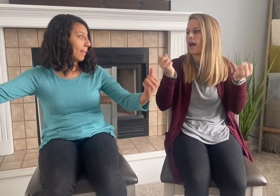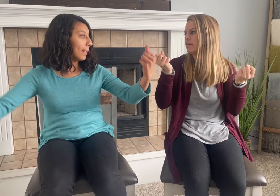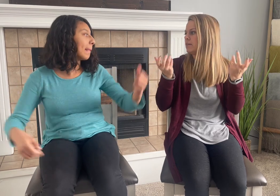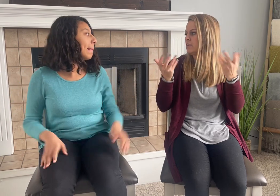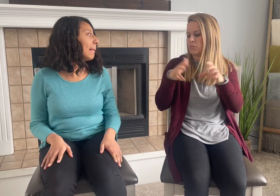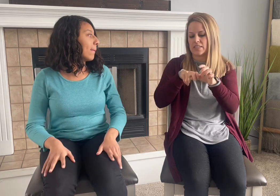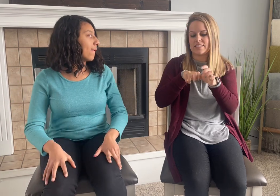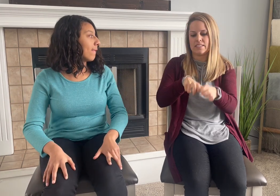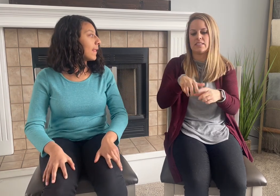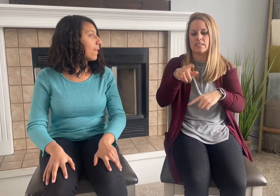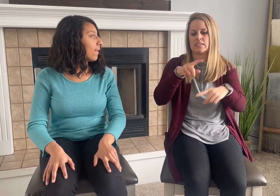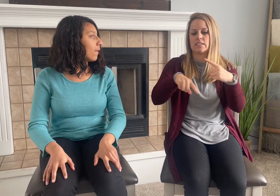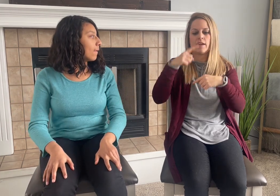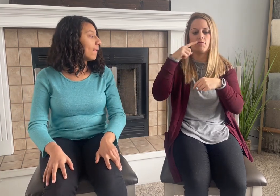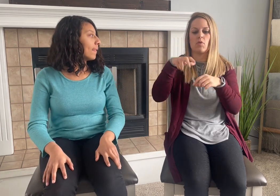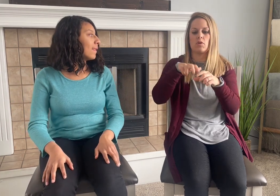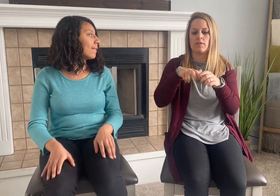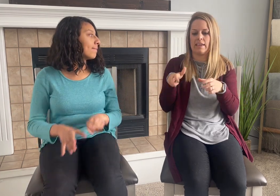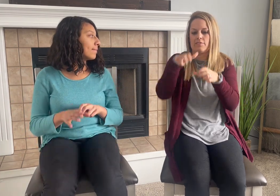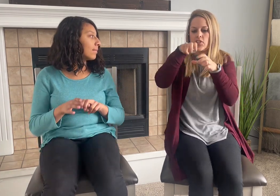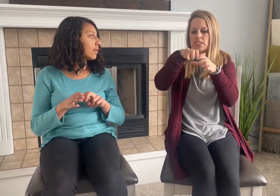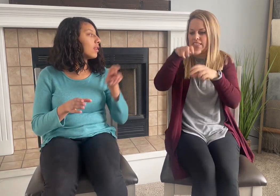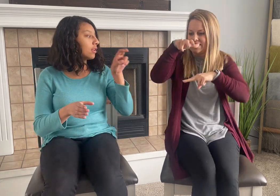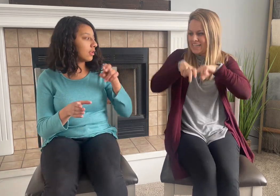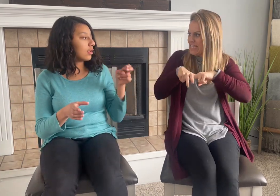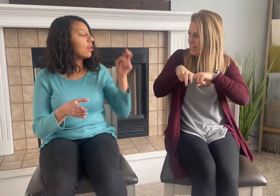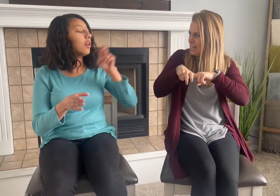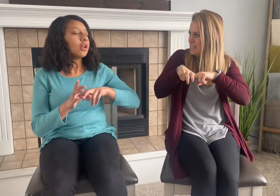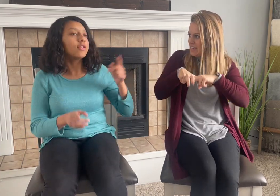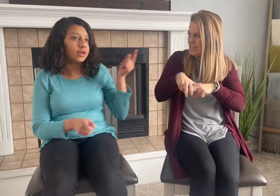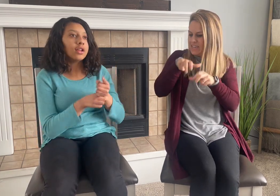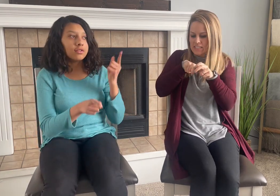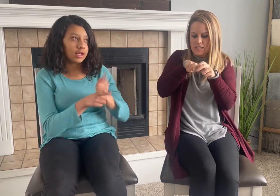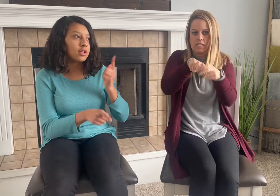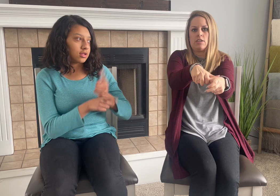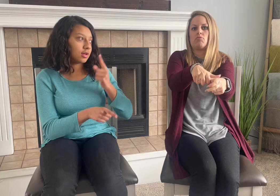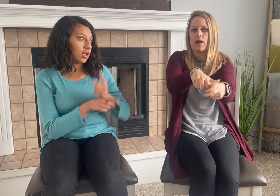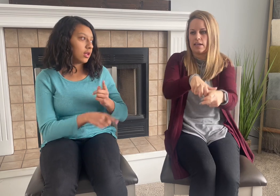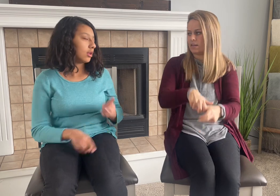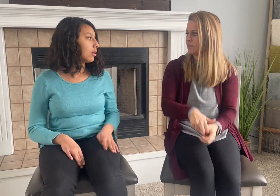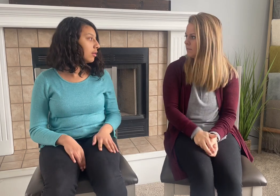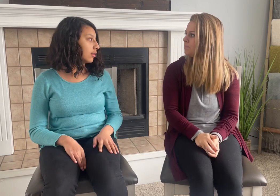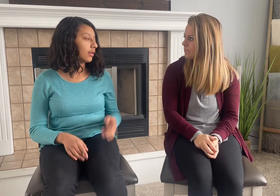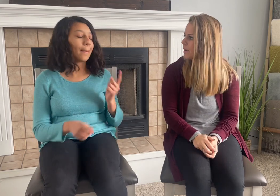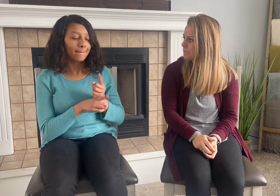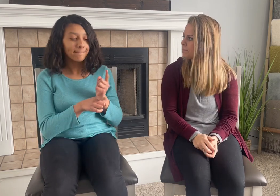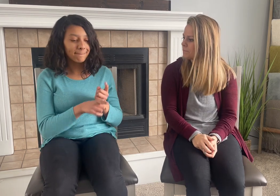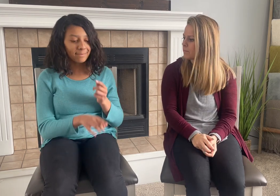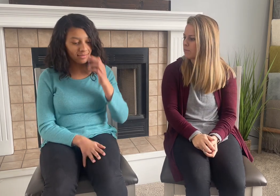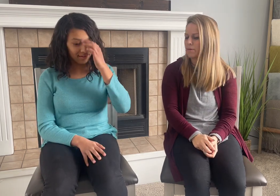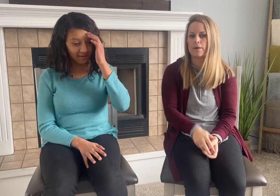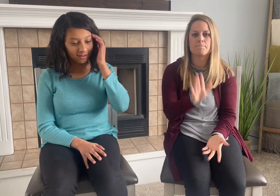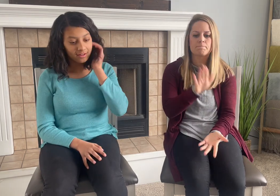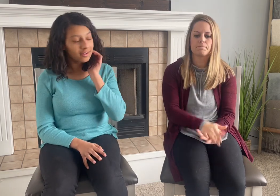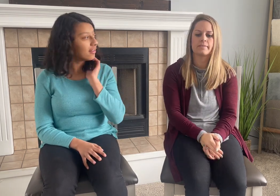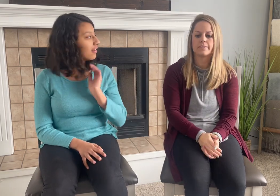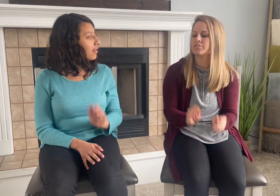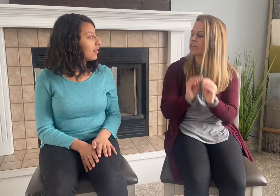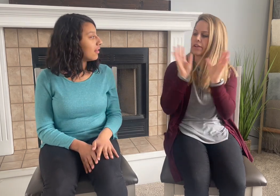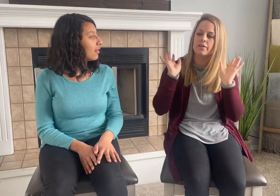Yeah. But this is the sign for like, if you're sitting in it and you're riding. Yeah. Right, right, right. Just clearing